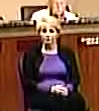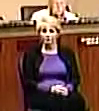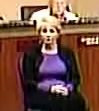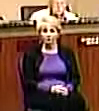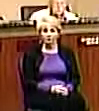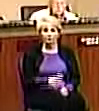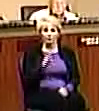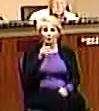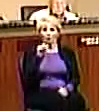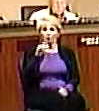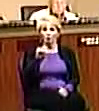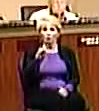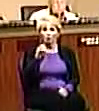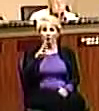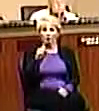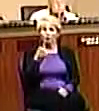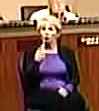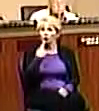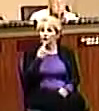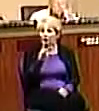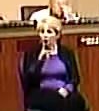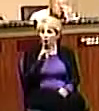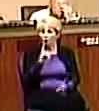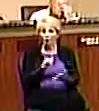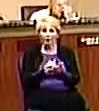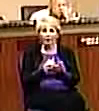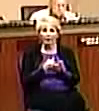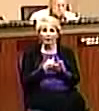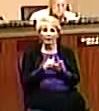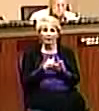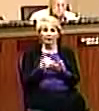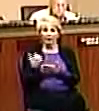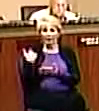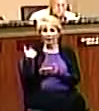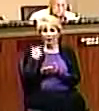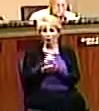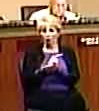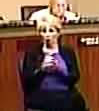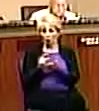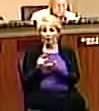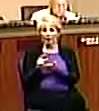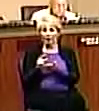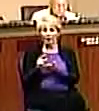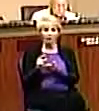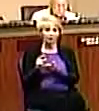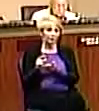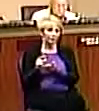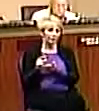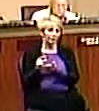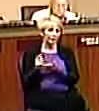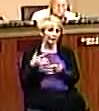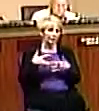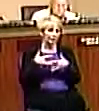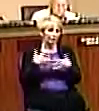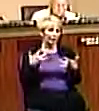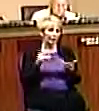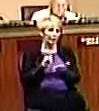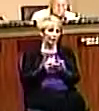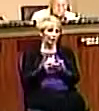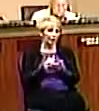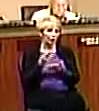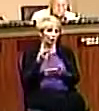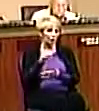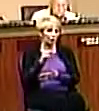Barbara Myers with us. Barbara, I want to tell you that last week the event that